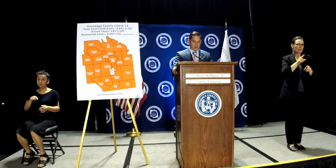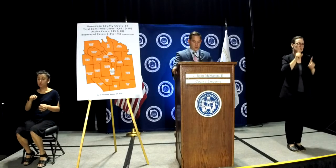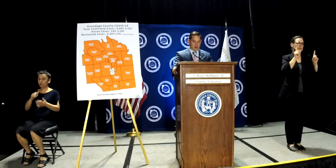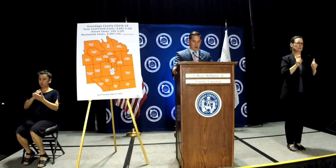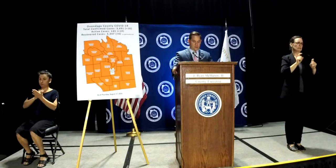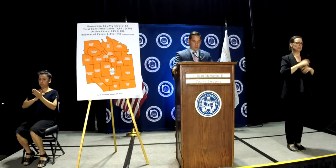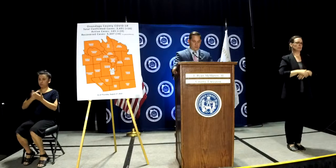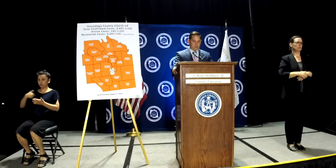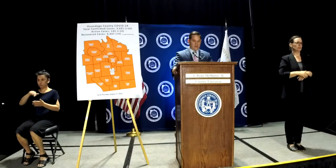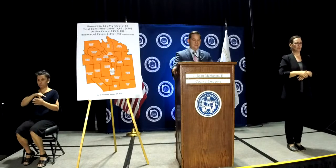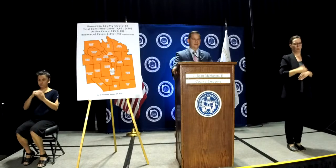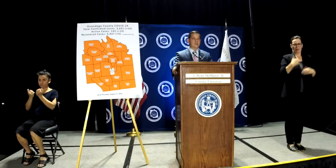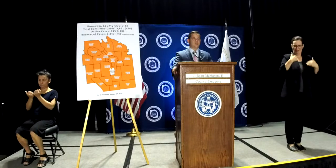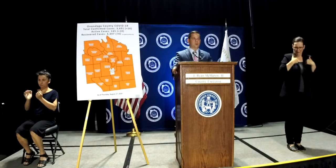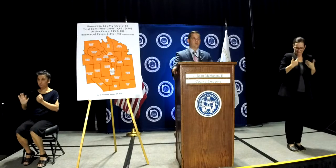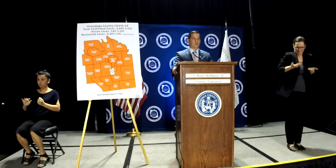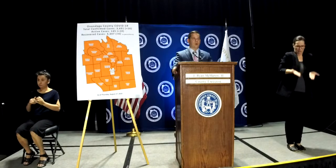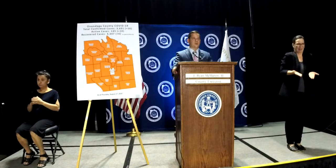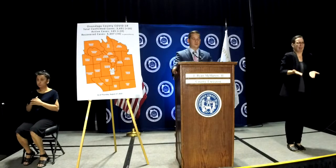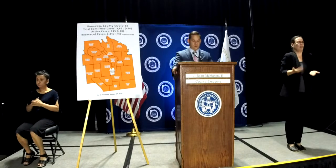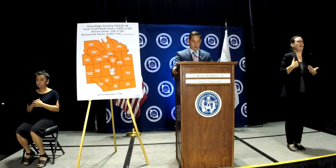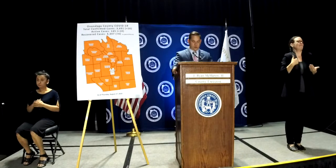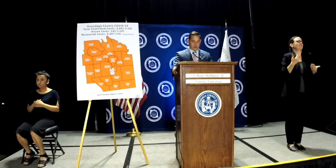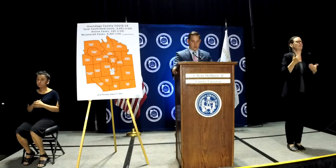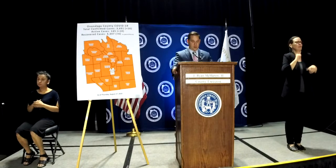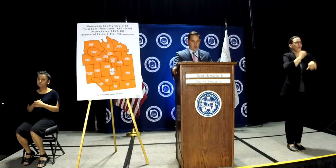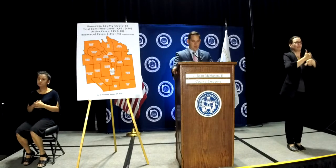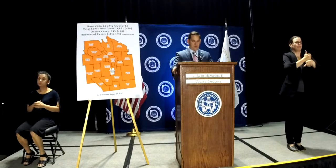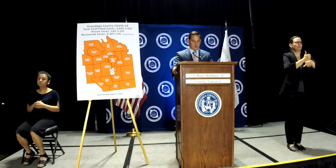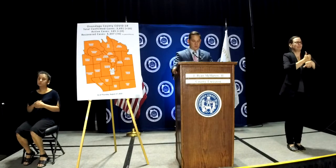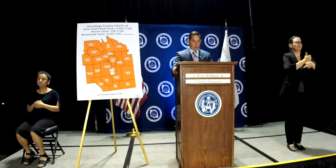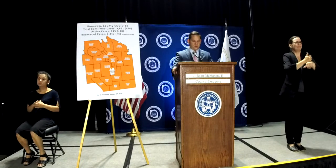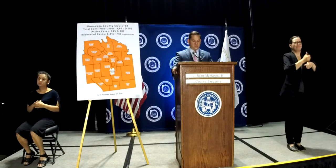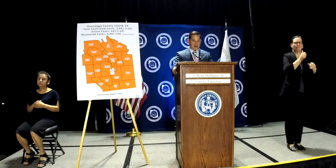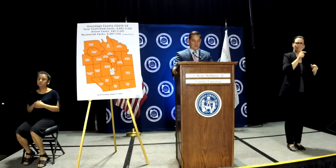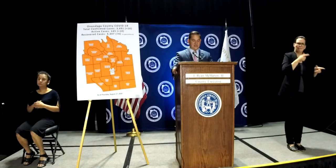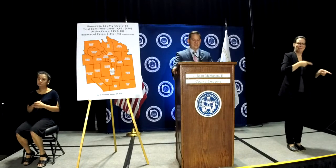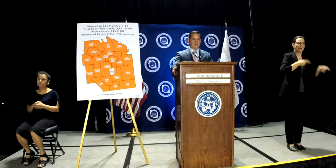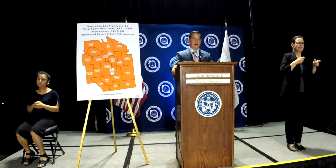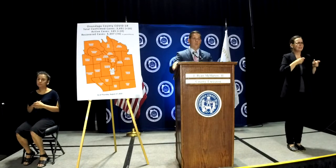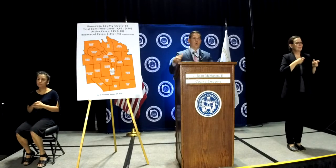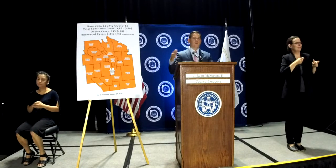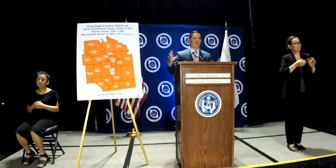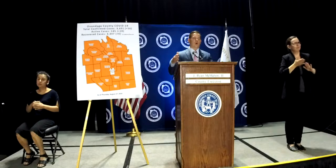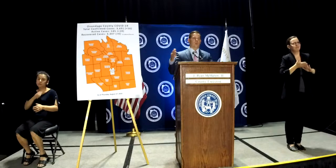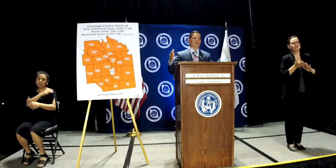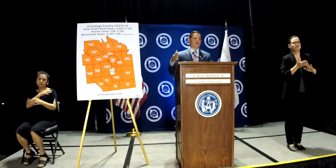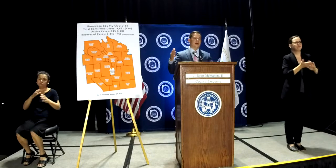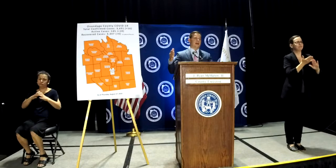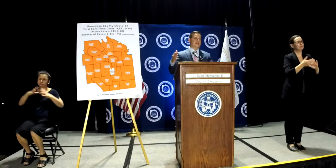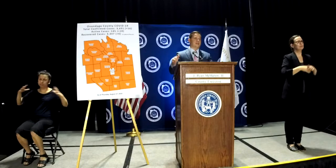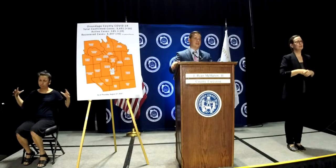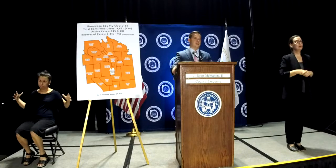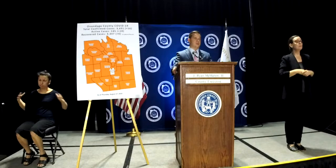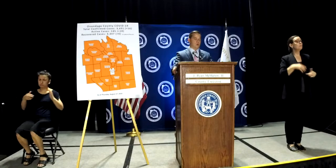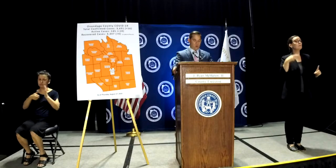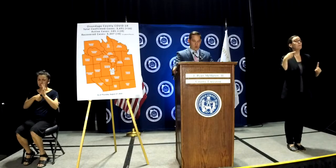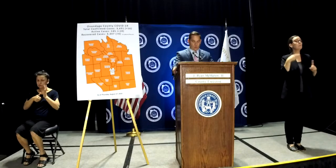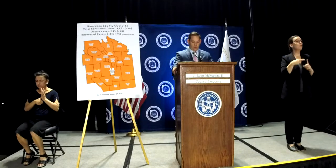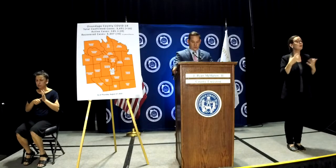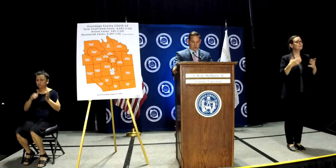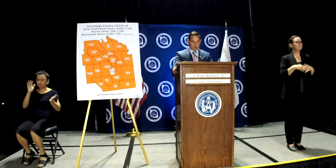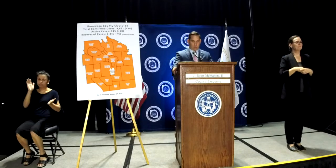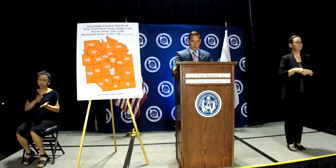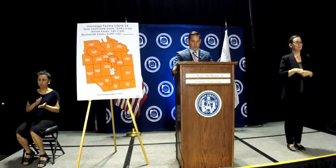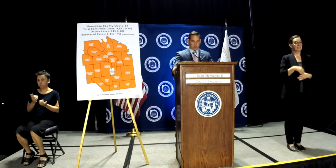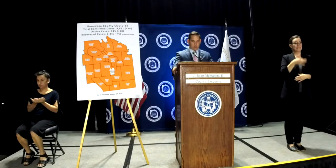this, it makes it cheaper for us to do it. But pooled saliva tests are now more affordable than diagnostic tests. So